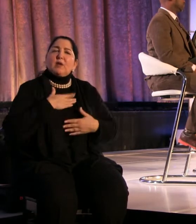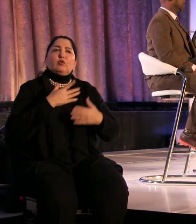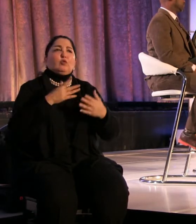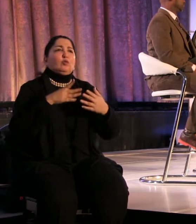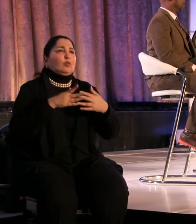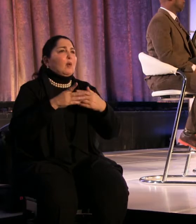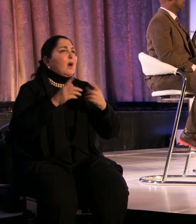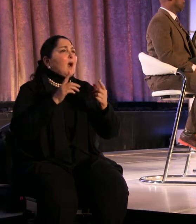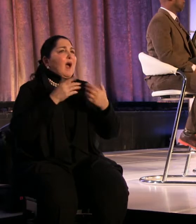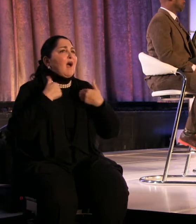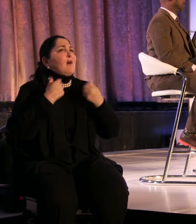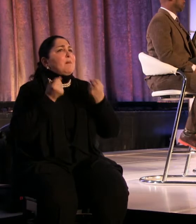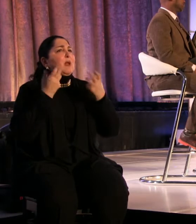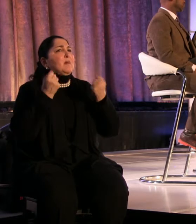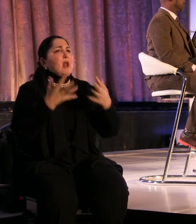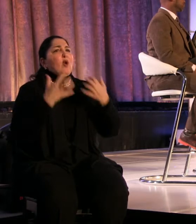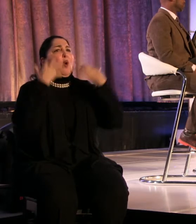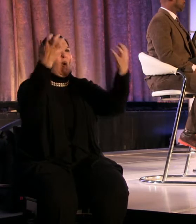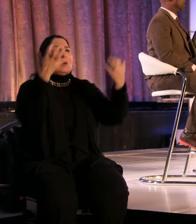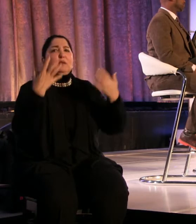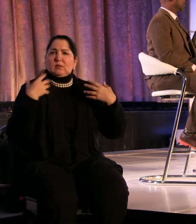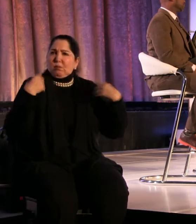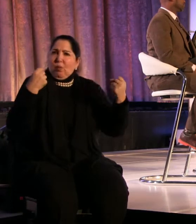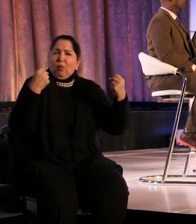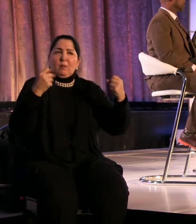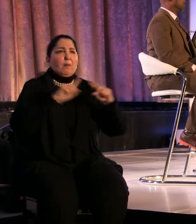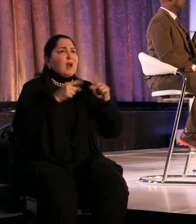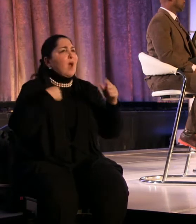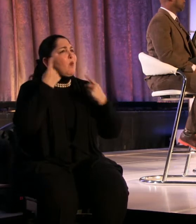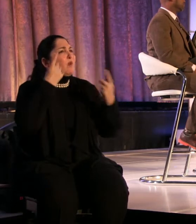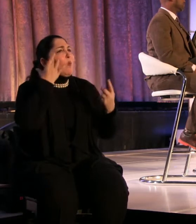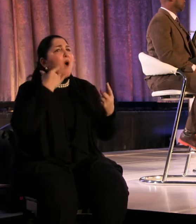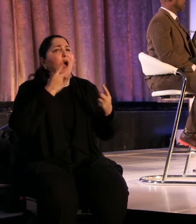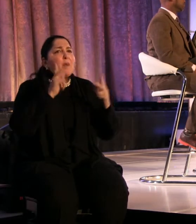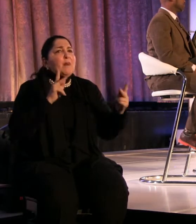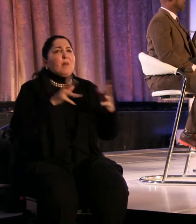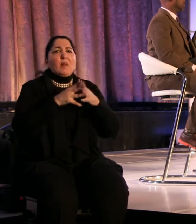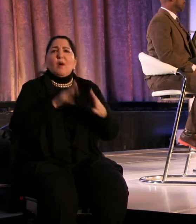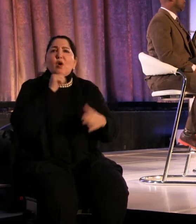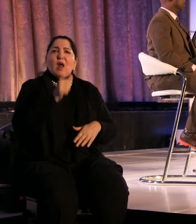do wonder why we're not absolutely demanding it all the time.